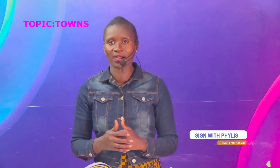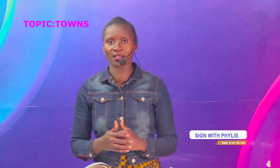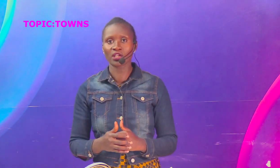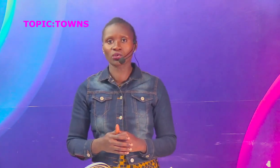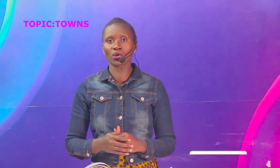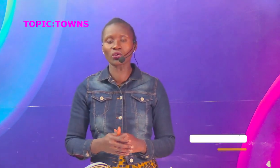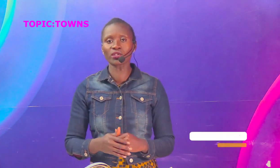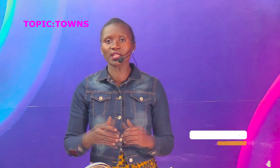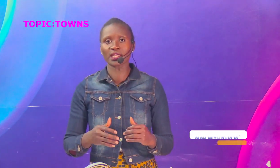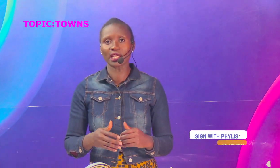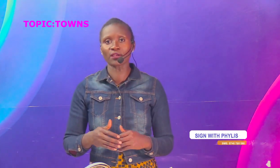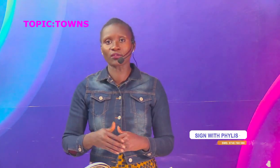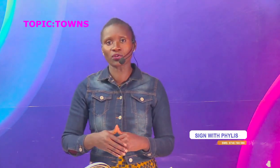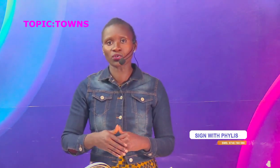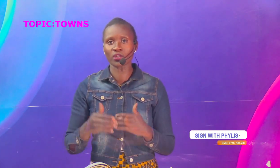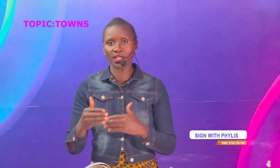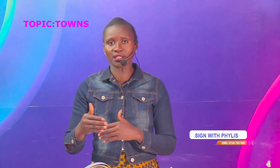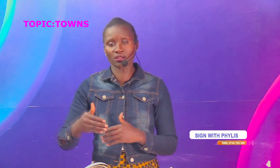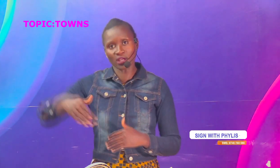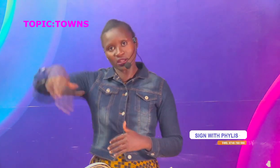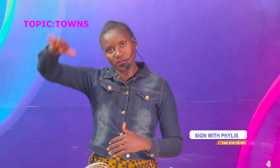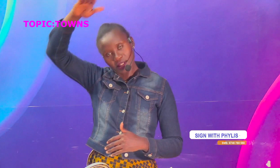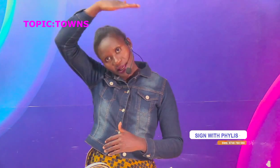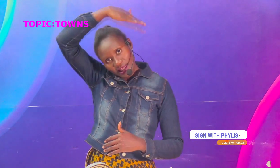So using the sign for soldiers, you can use Gilgil.